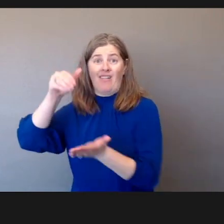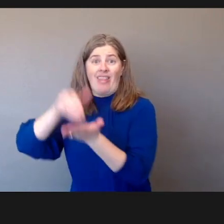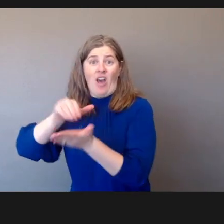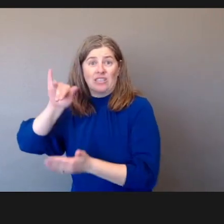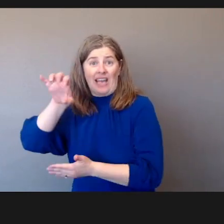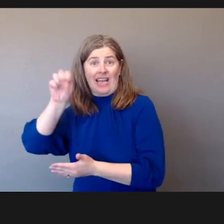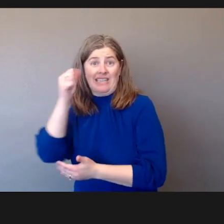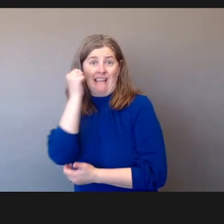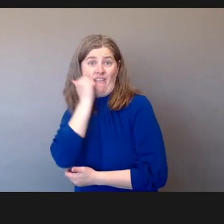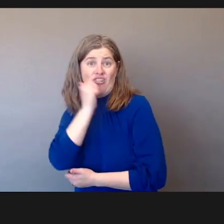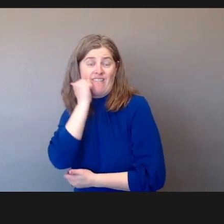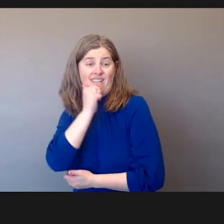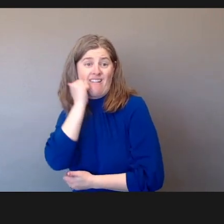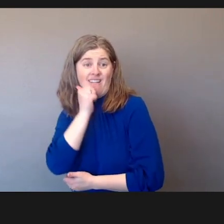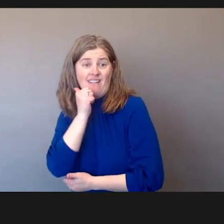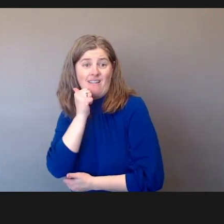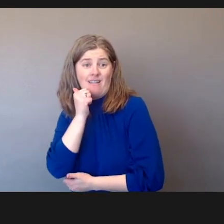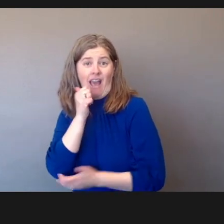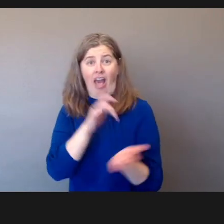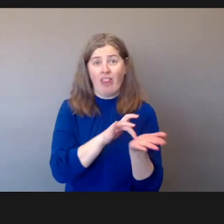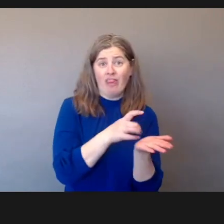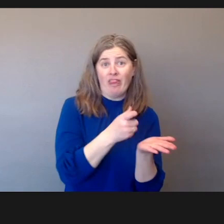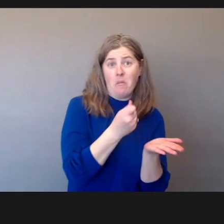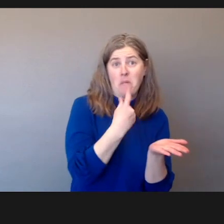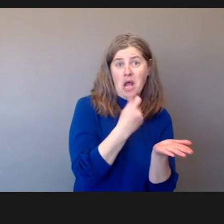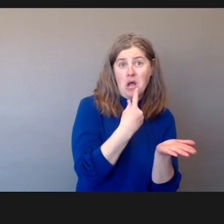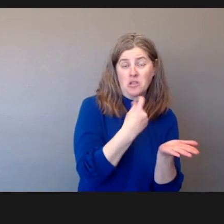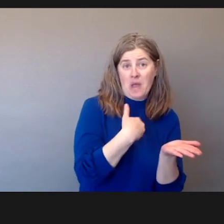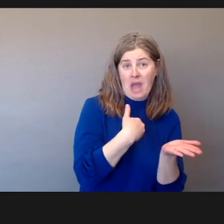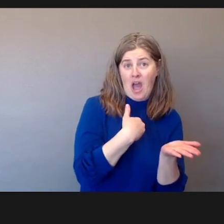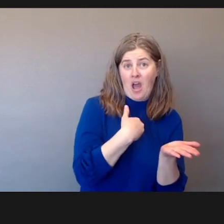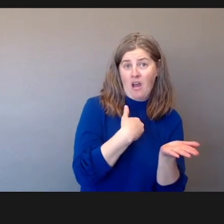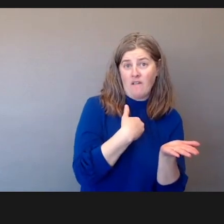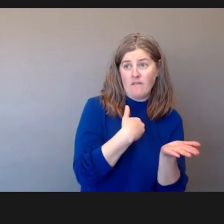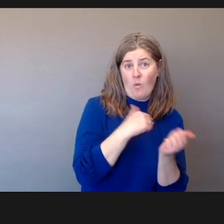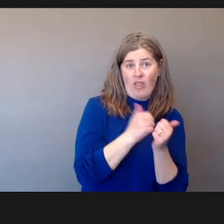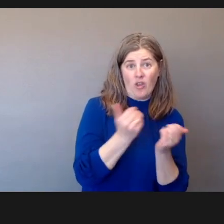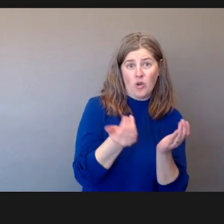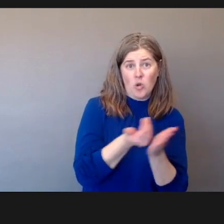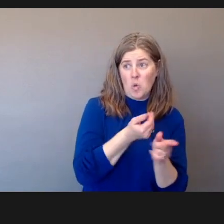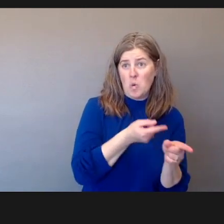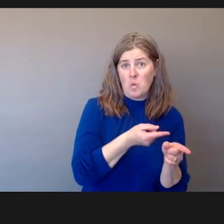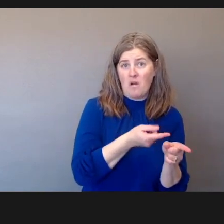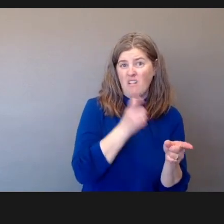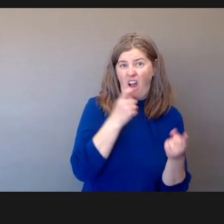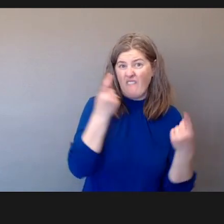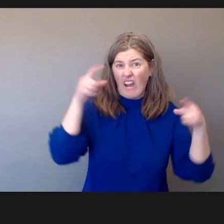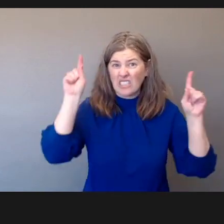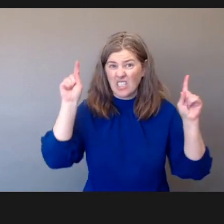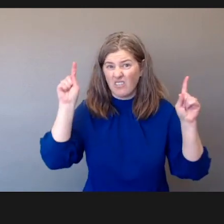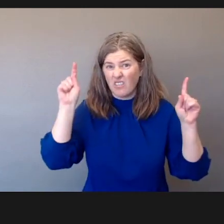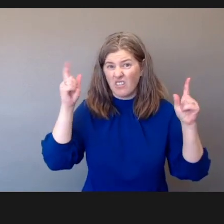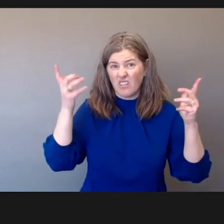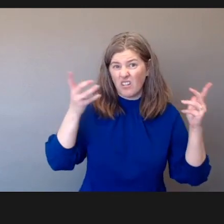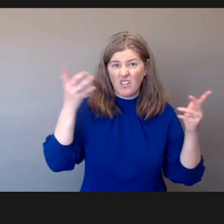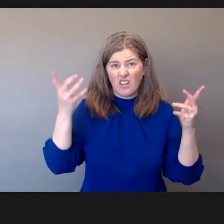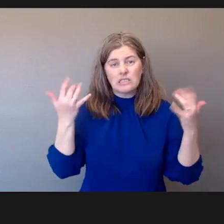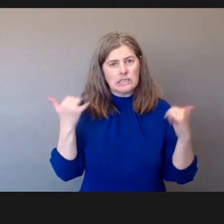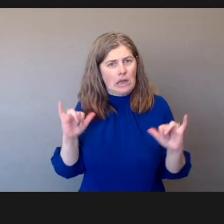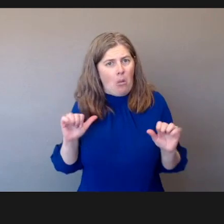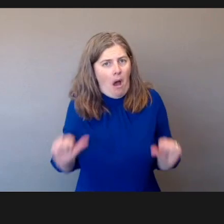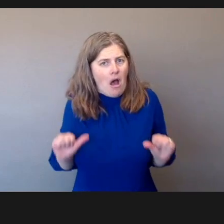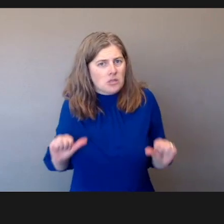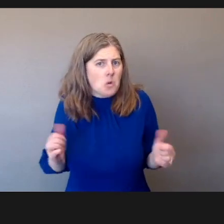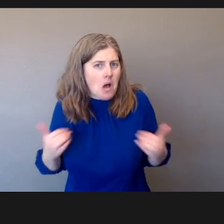again, and the pills that we have to prevent that with the new variant aren't as effective. So it's still possible,